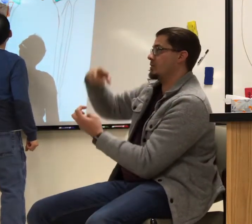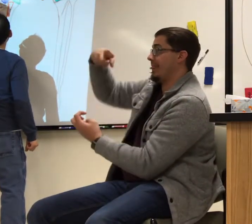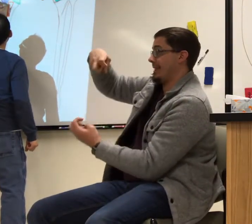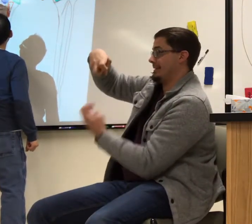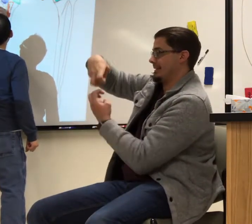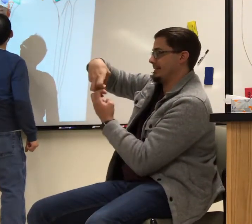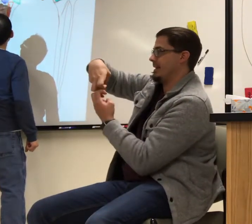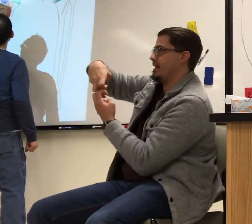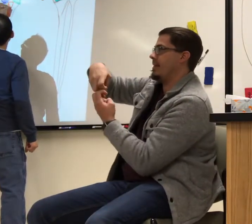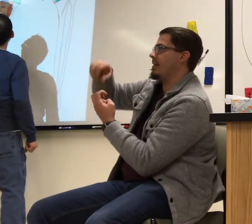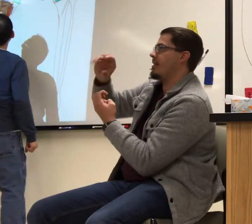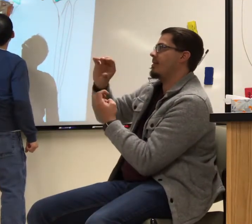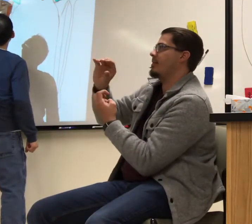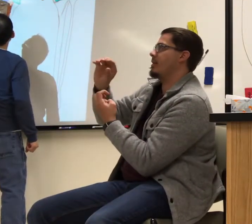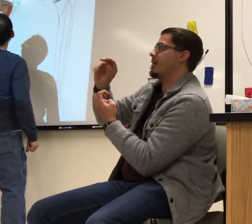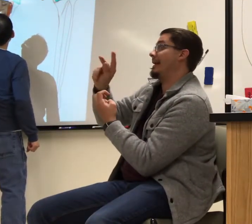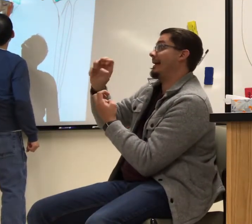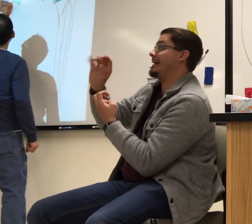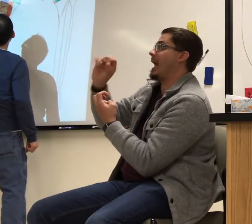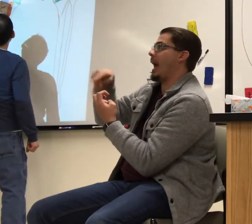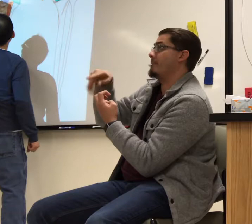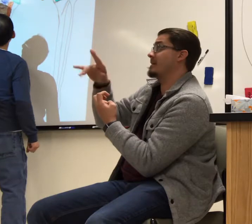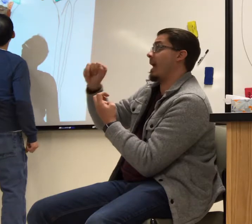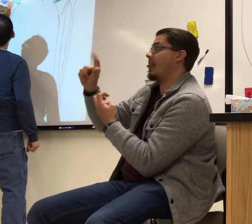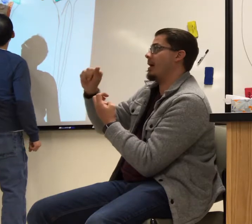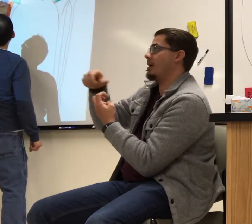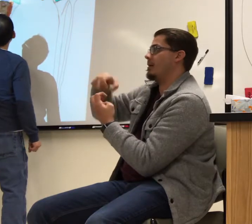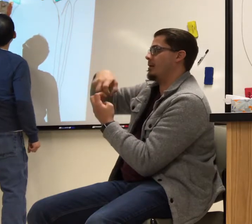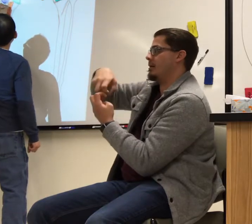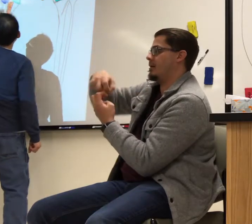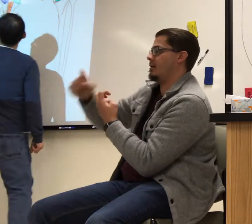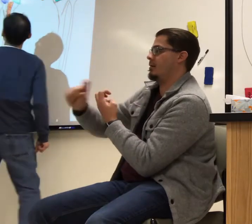It's a rough raised bump